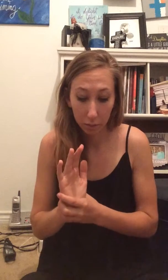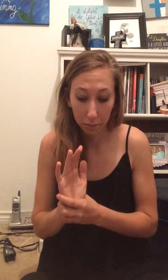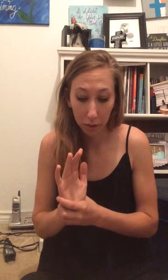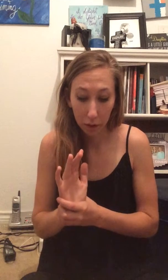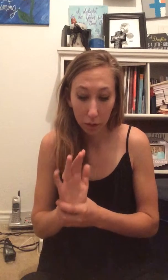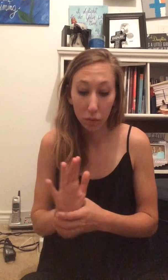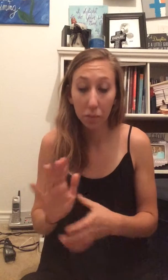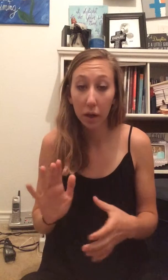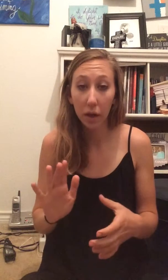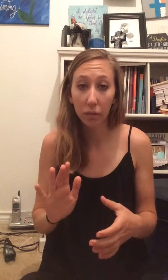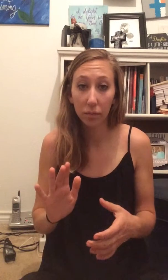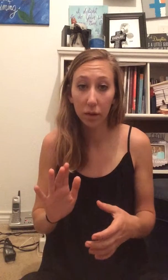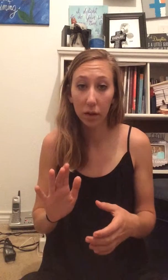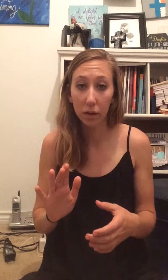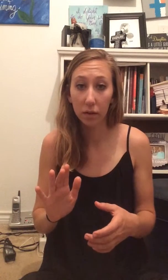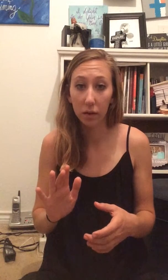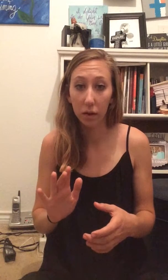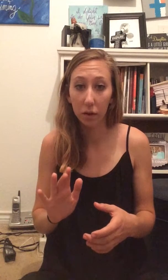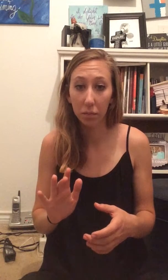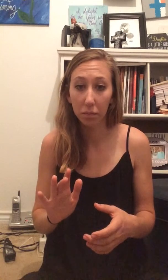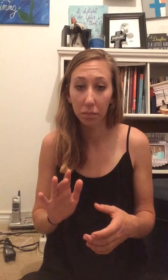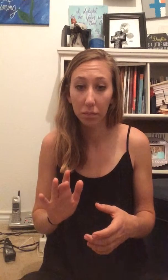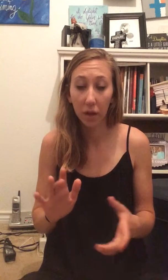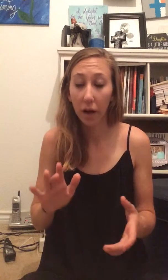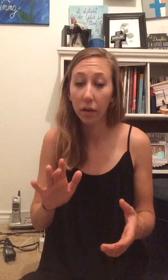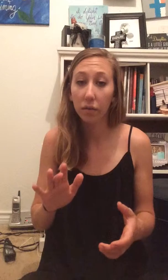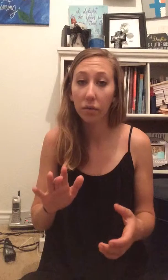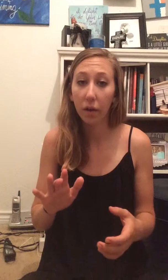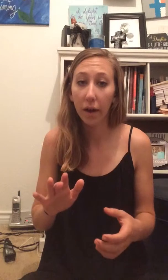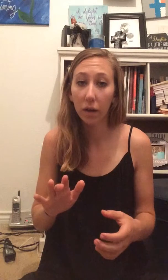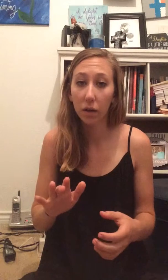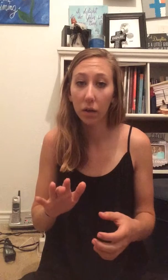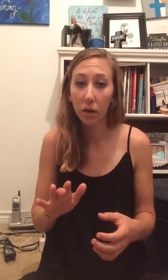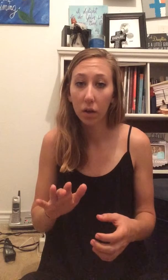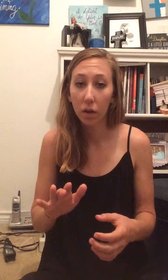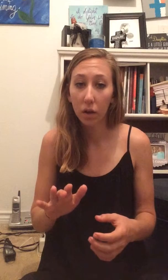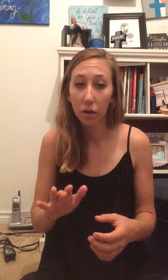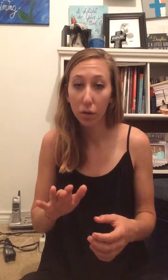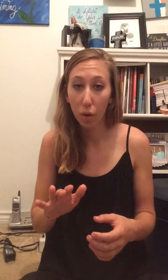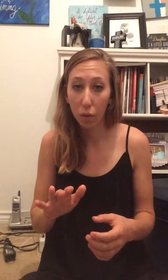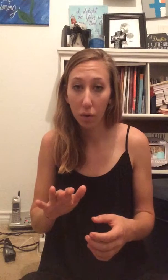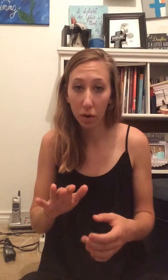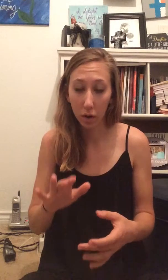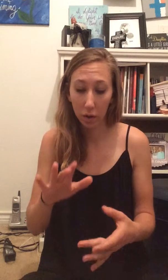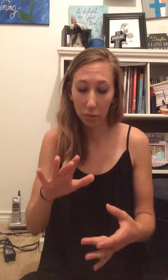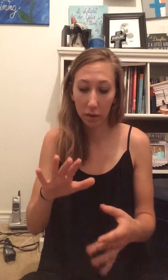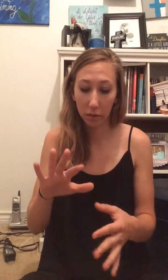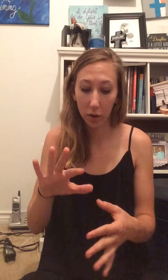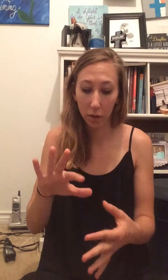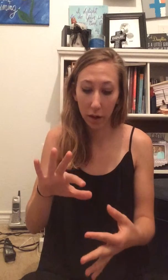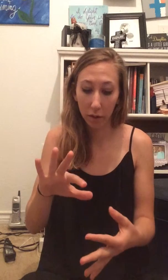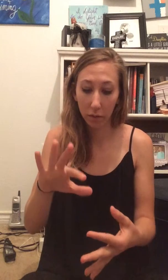so Spirit is kind of like Soul, except for you have